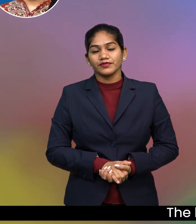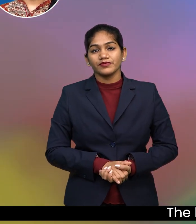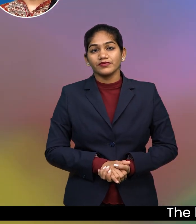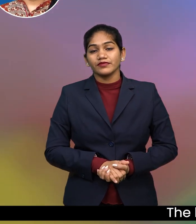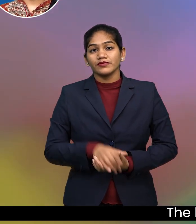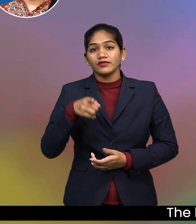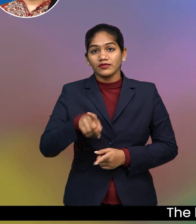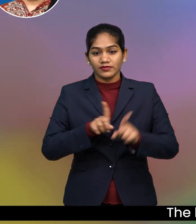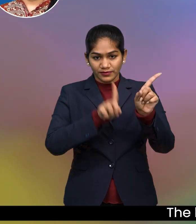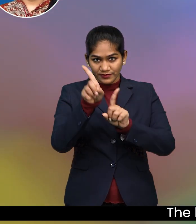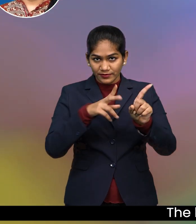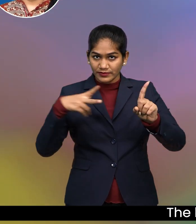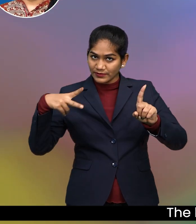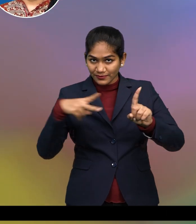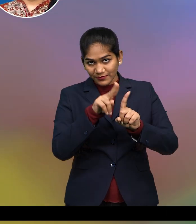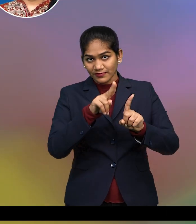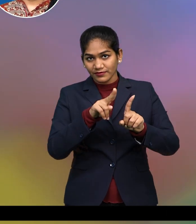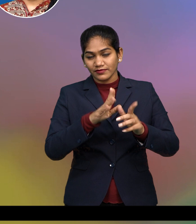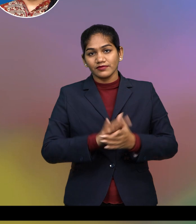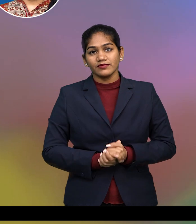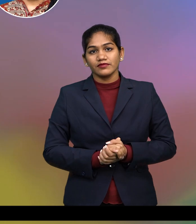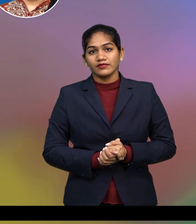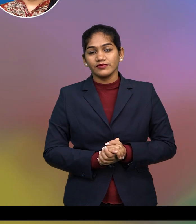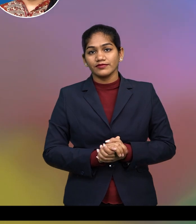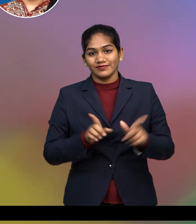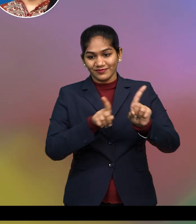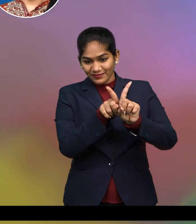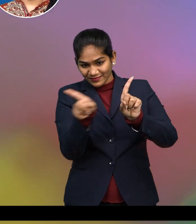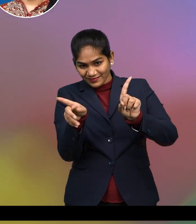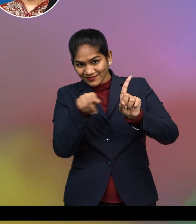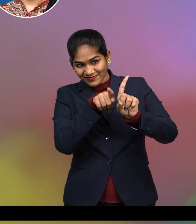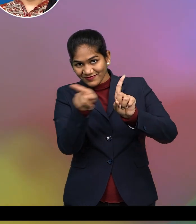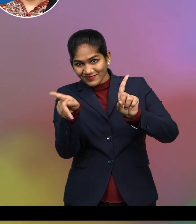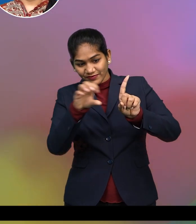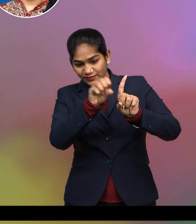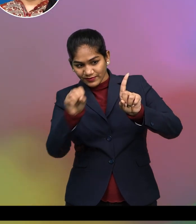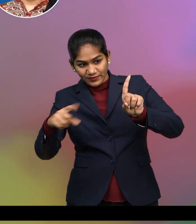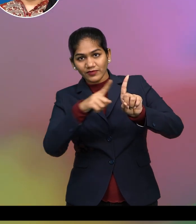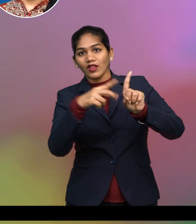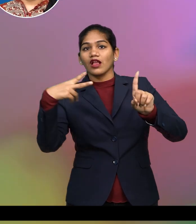The branch is then cut off from the parent plant